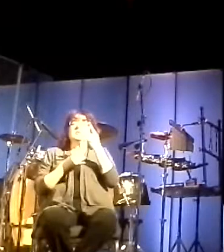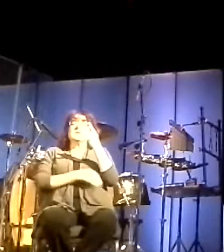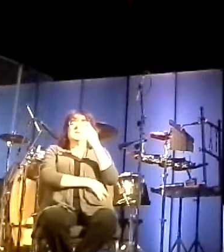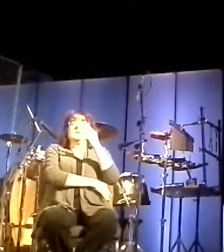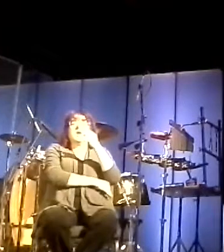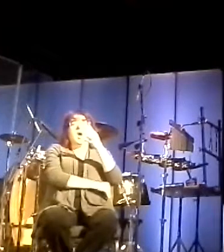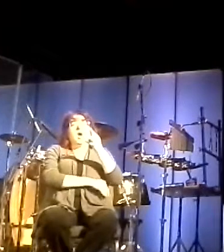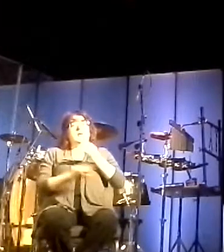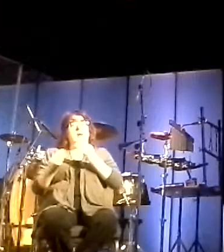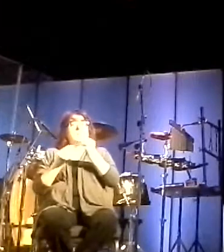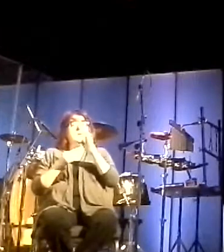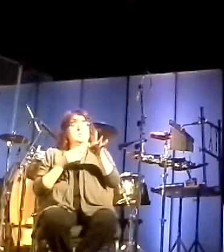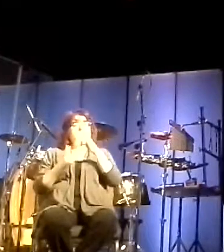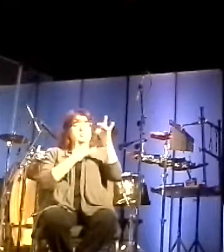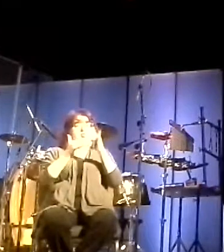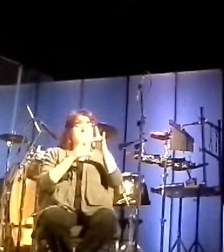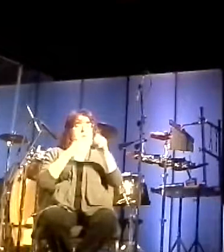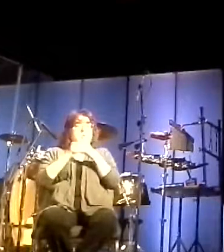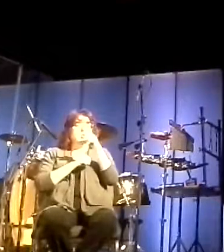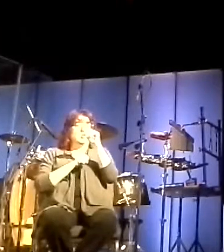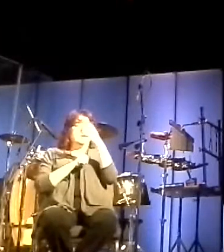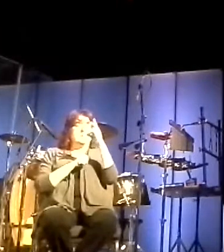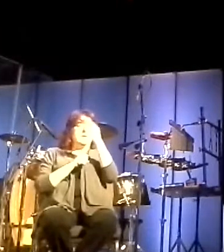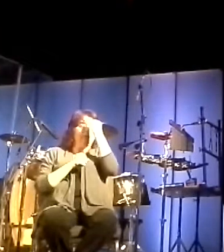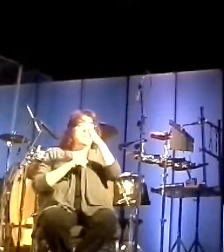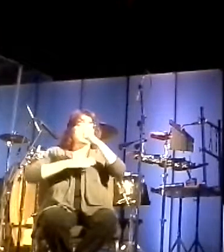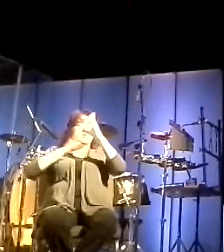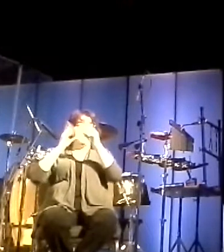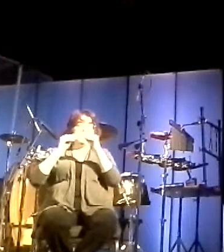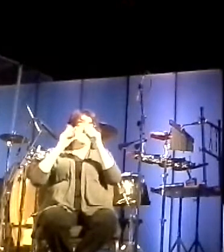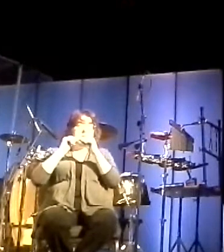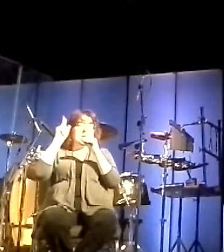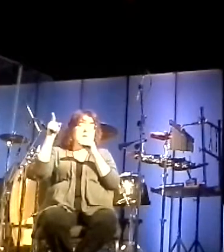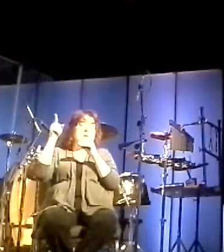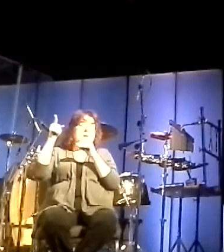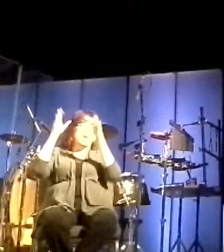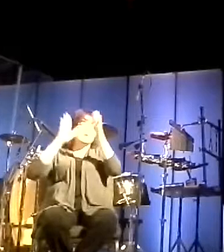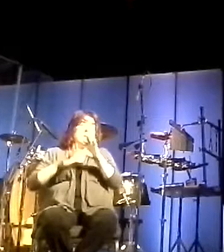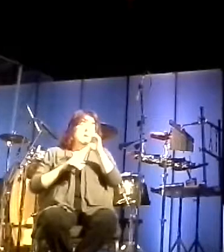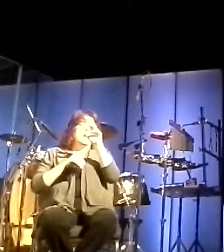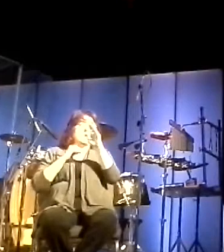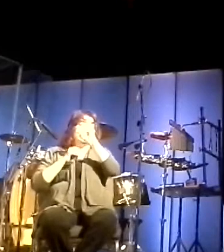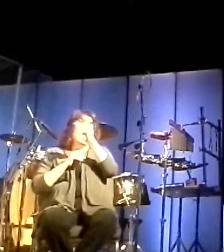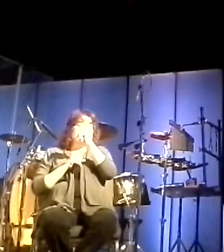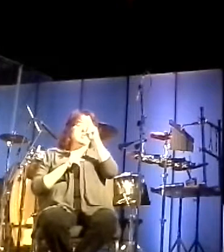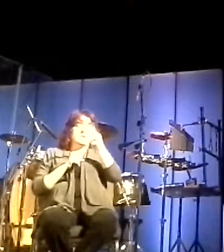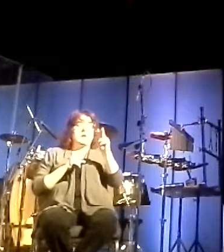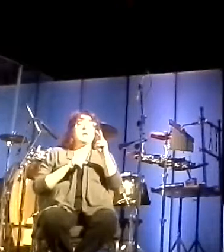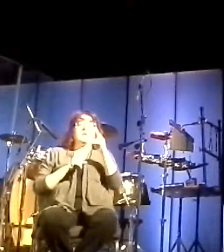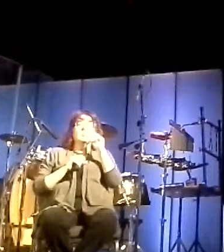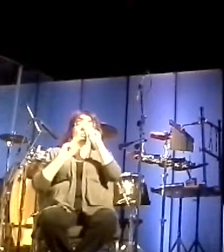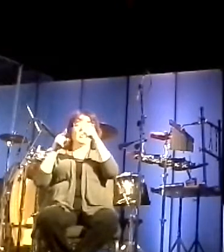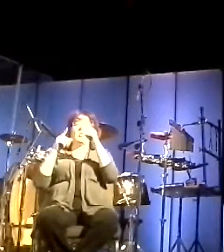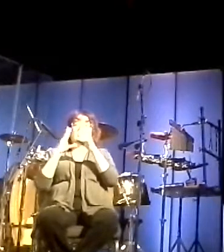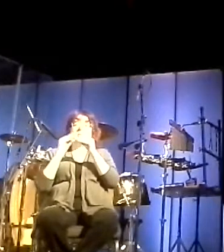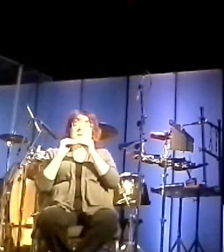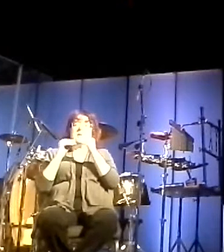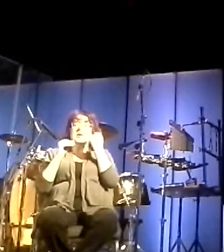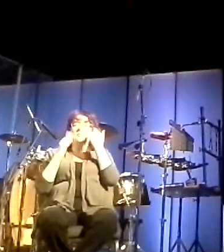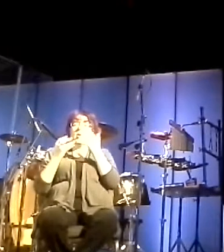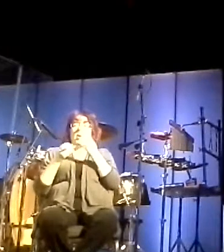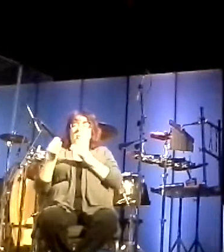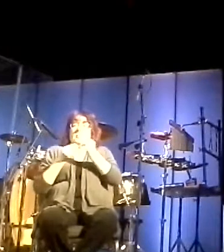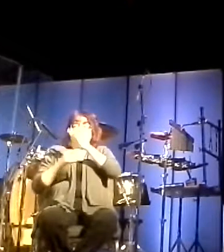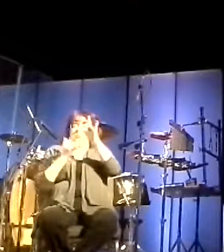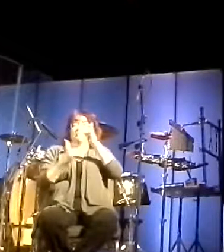on a mission trip coming up in 2017, we have an informational meeting on Sunday the 22nd. We'd love for you to check that out. If you're interested in going on a mission